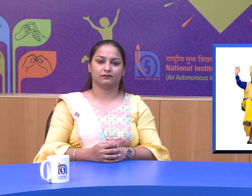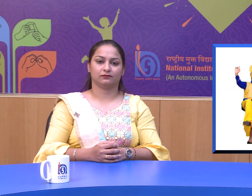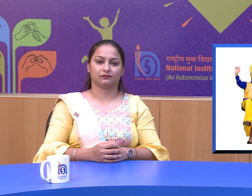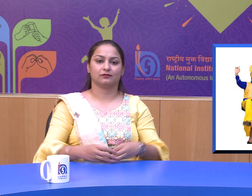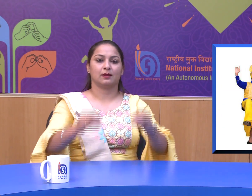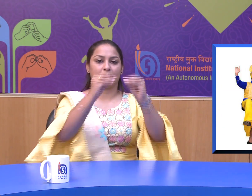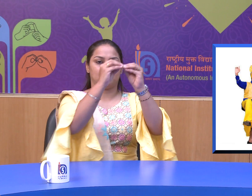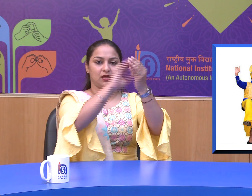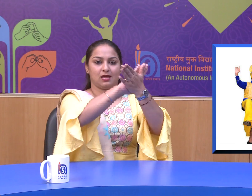Bhangra,